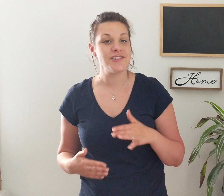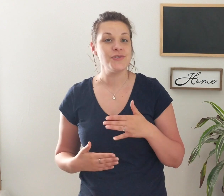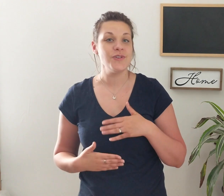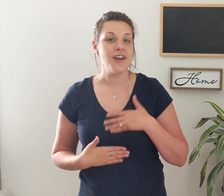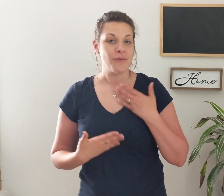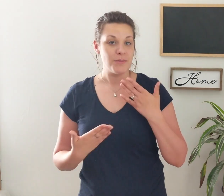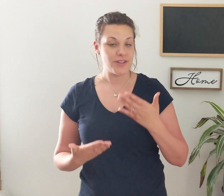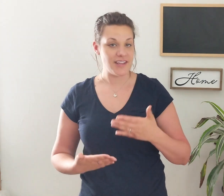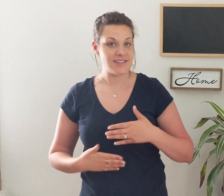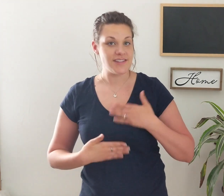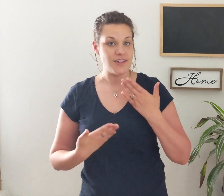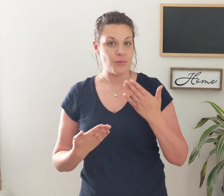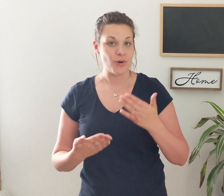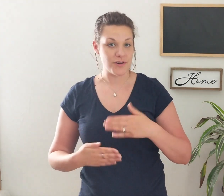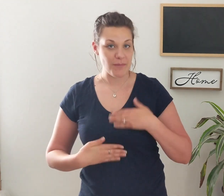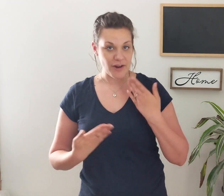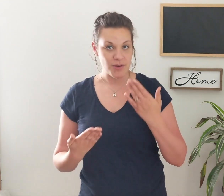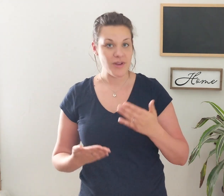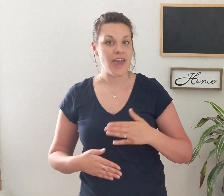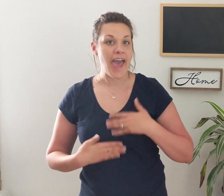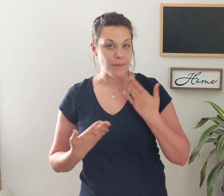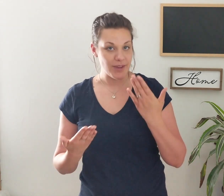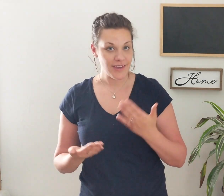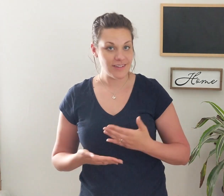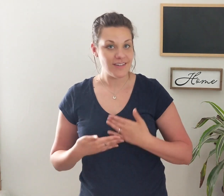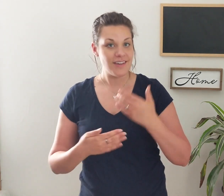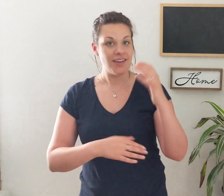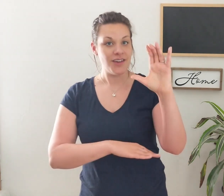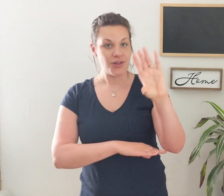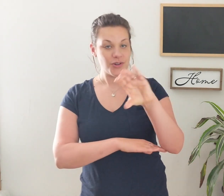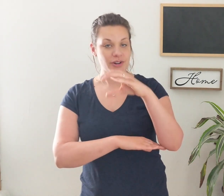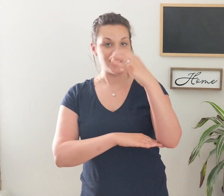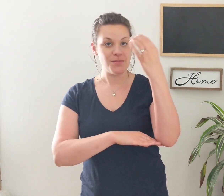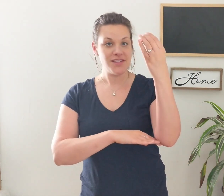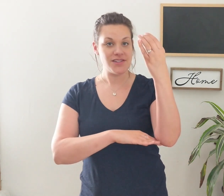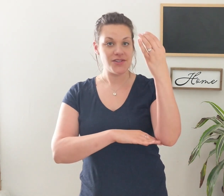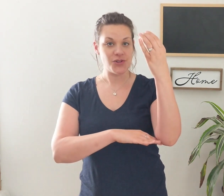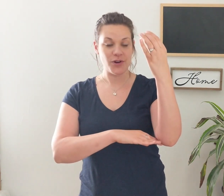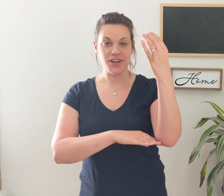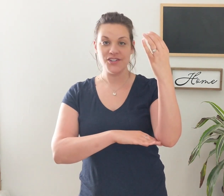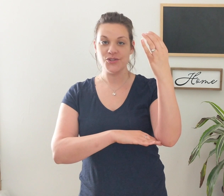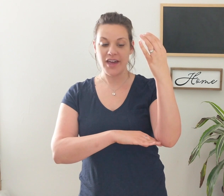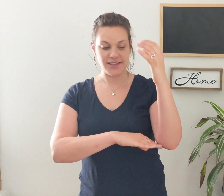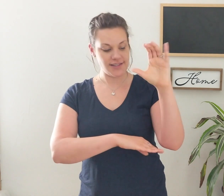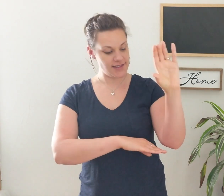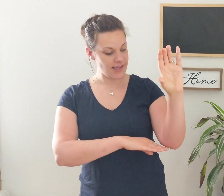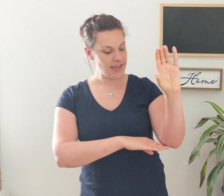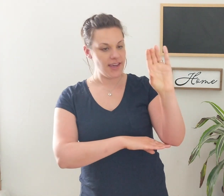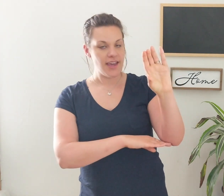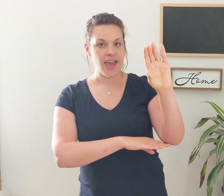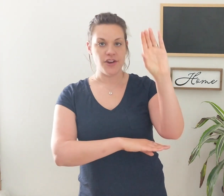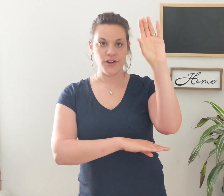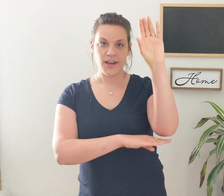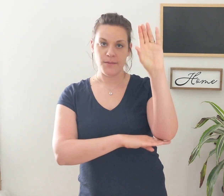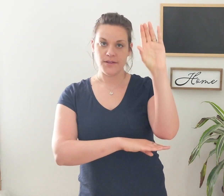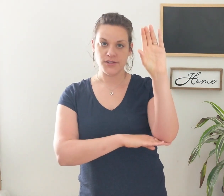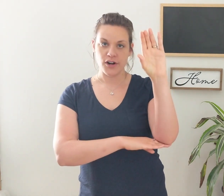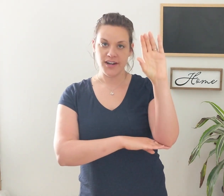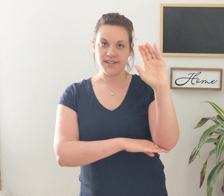to replace the word Merry with Happy Christmas. So we're going to do that C, and you're going to start it as if